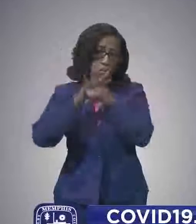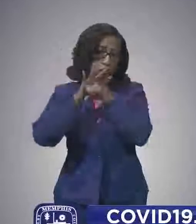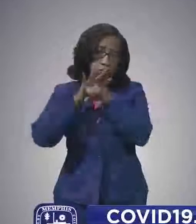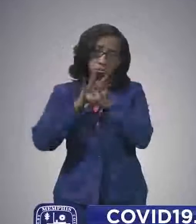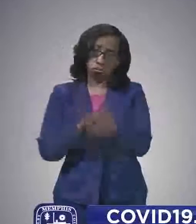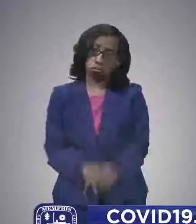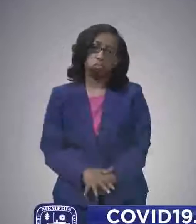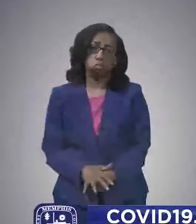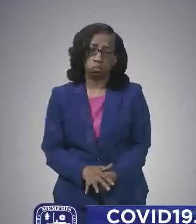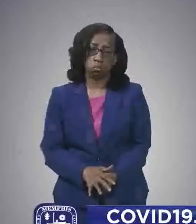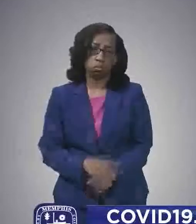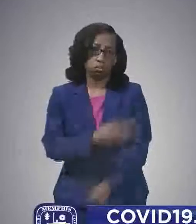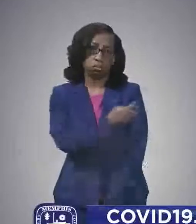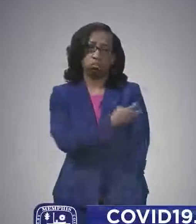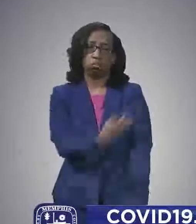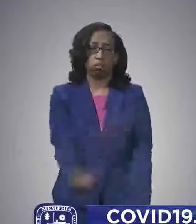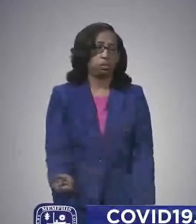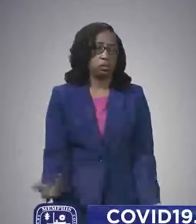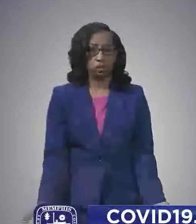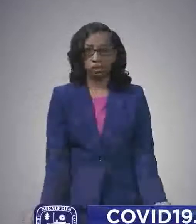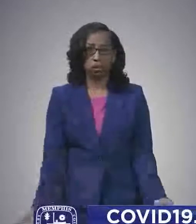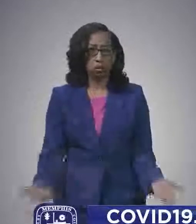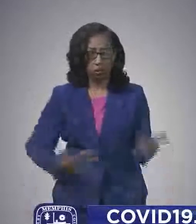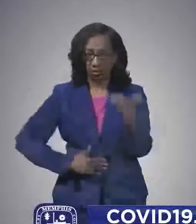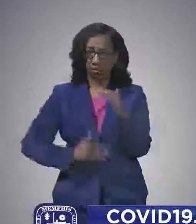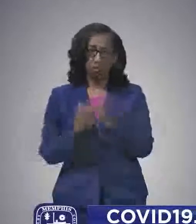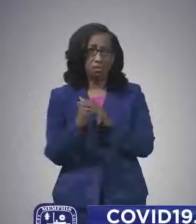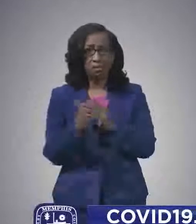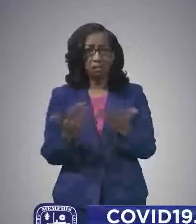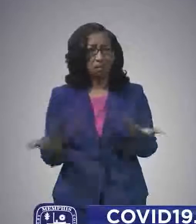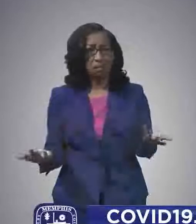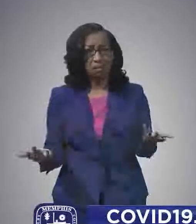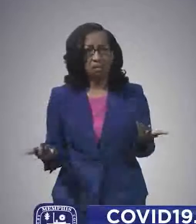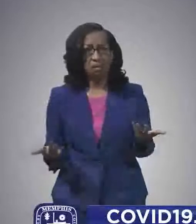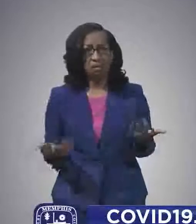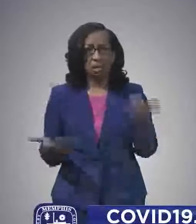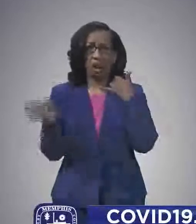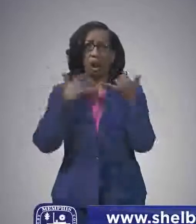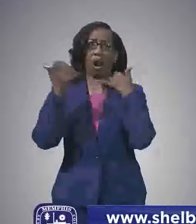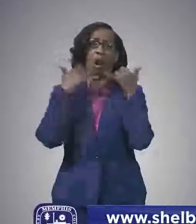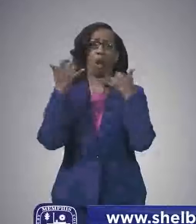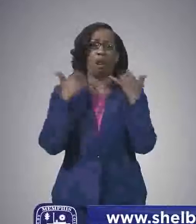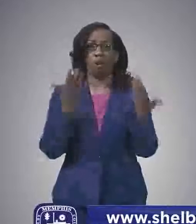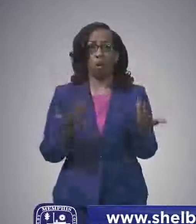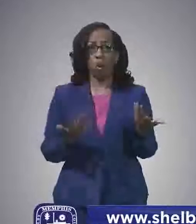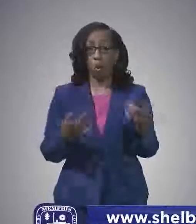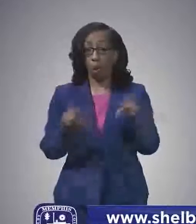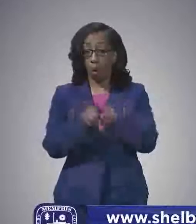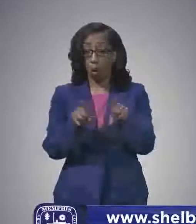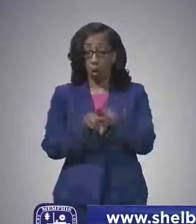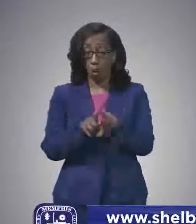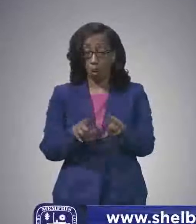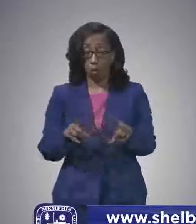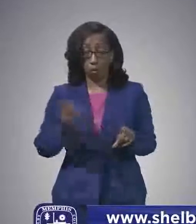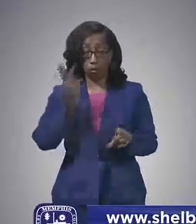simply cannot, they're maxed out. They cannot handle the amount of volume that they are seeing at this time, at this